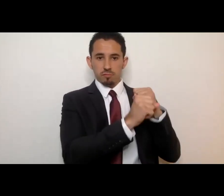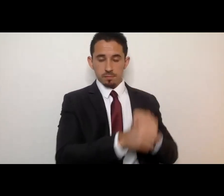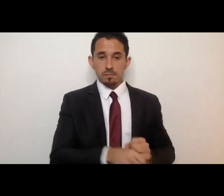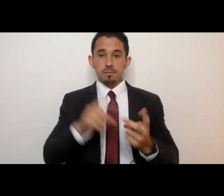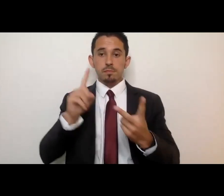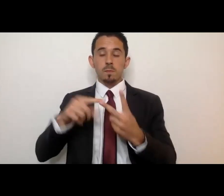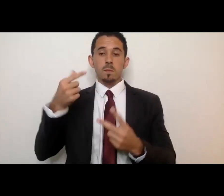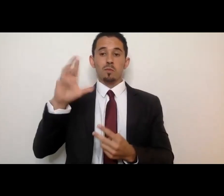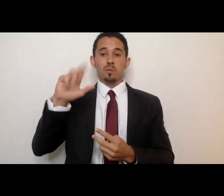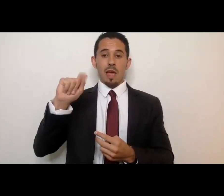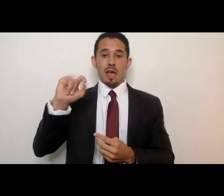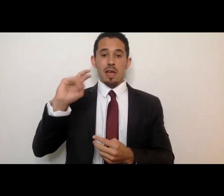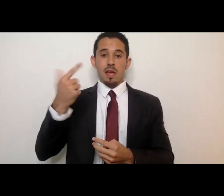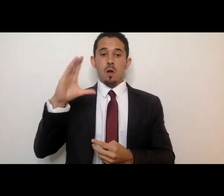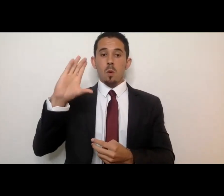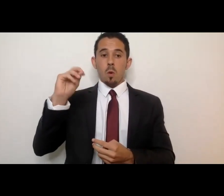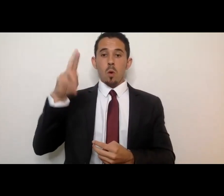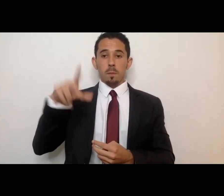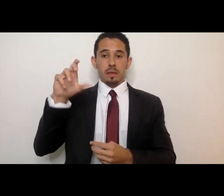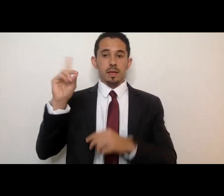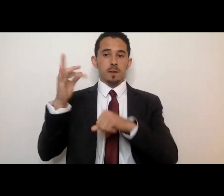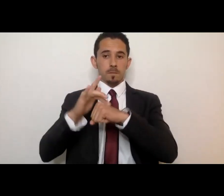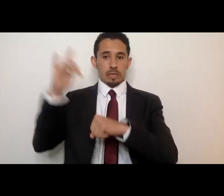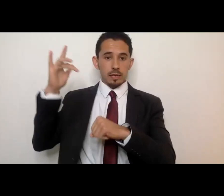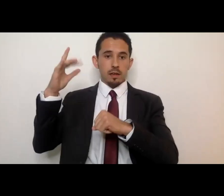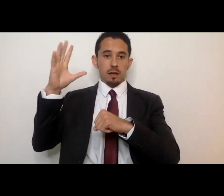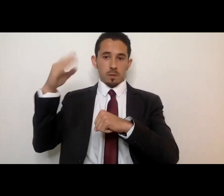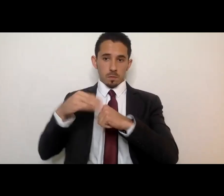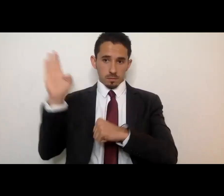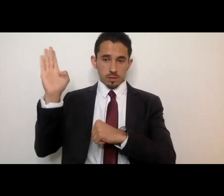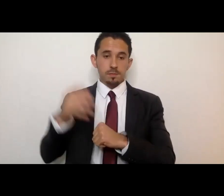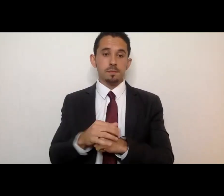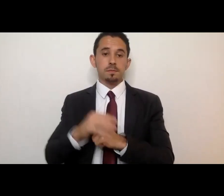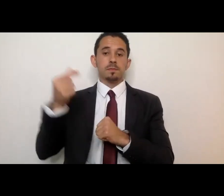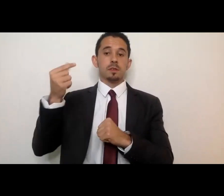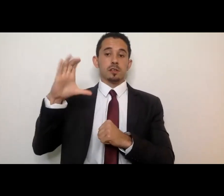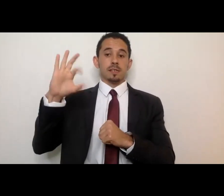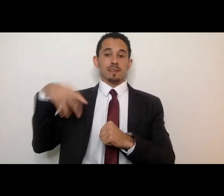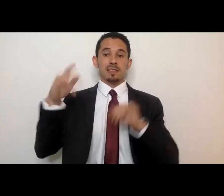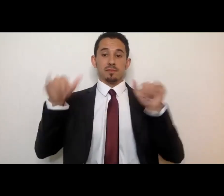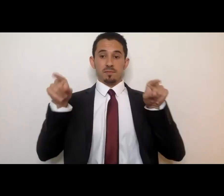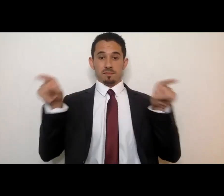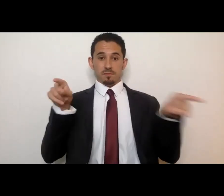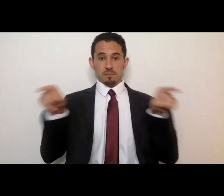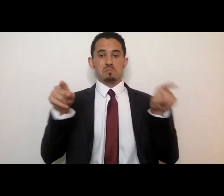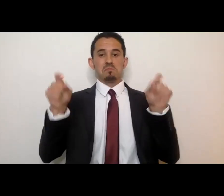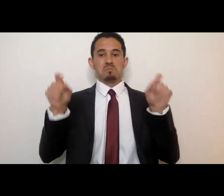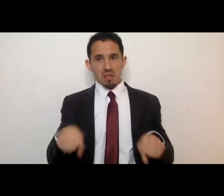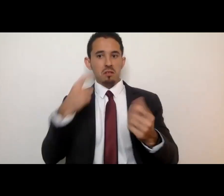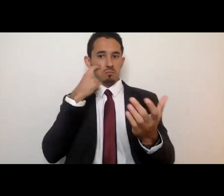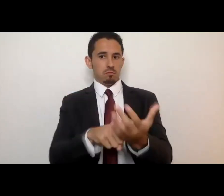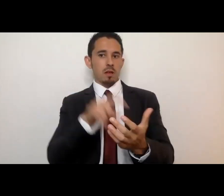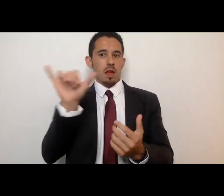or AIR, and grating coupled fluorescence plasmonic, or GCFP